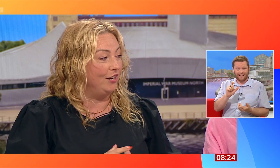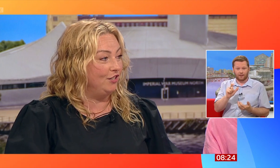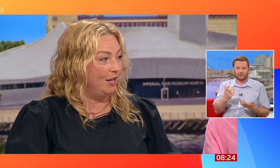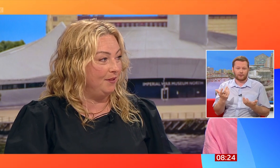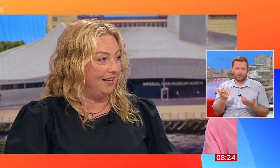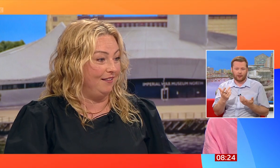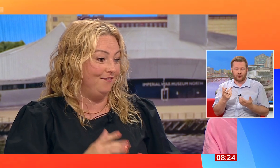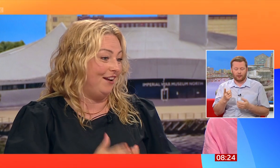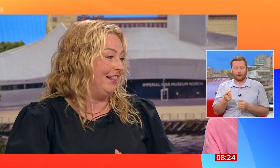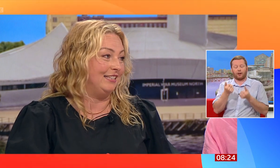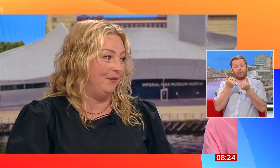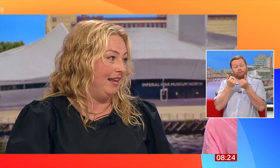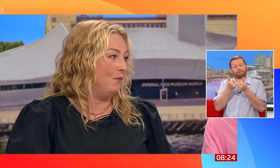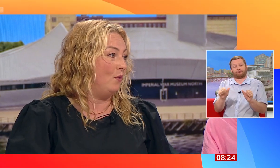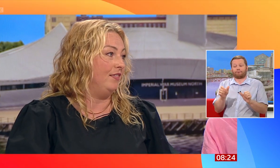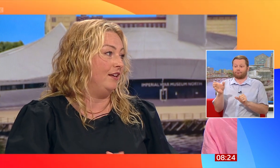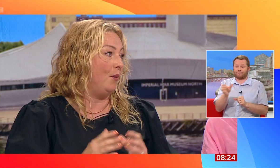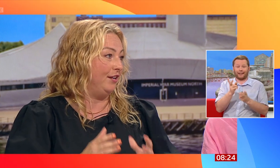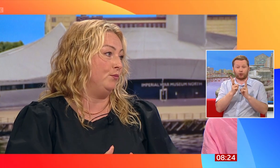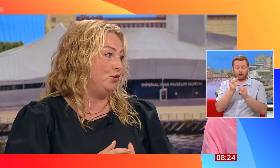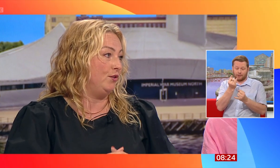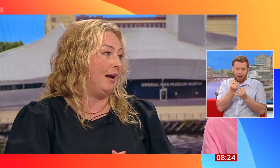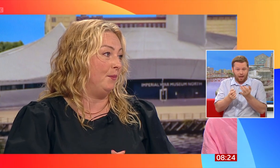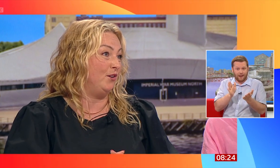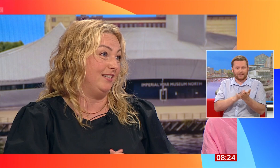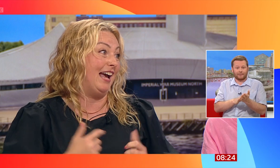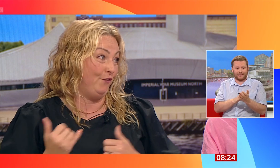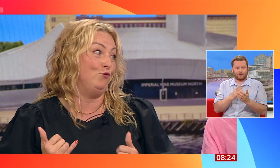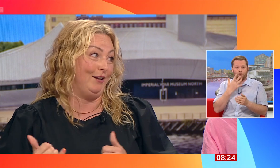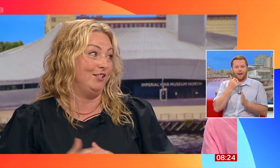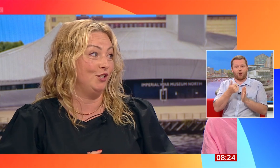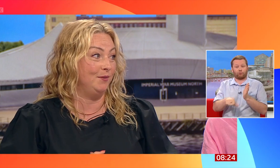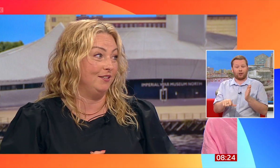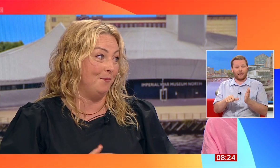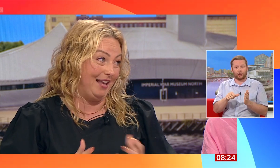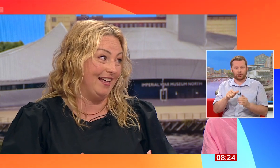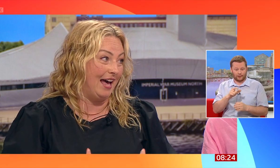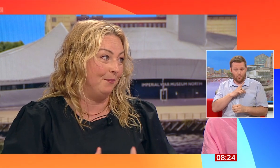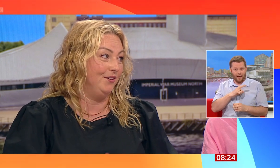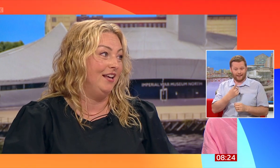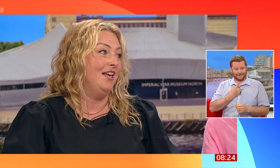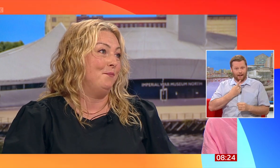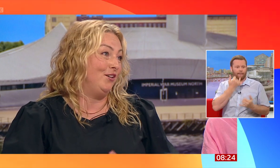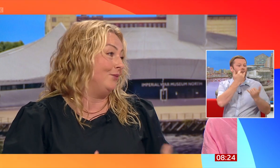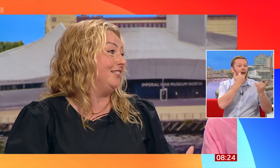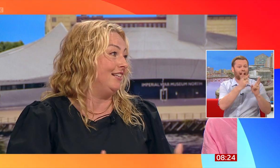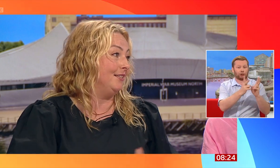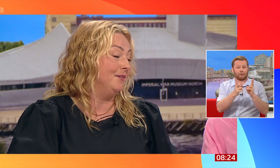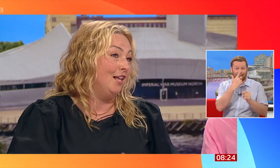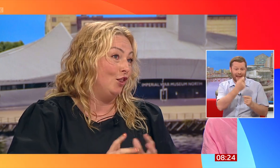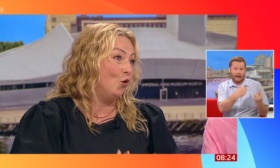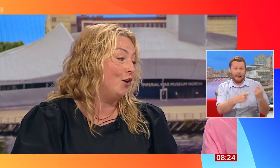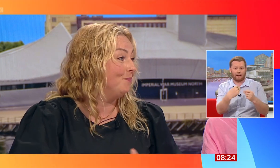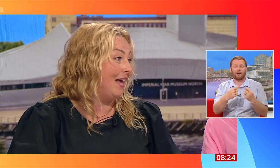got an interpreter very last minute when the operation was due to happen, because I phoned round interpreters and made that happen, because I was saying to